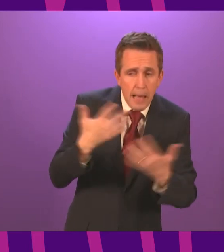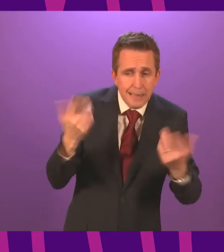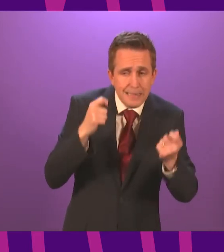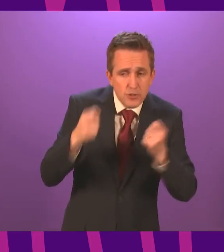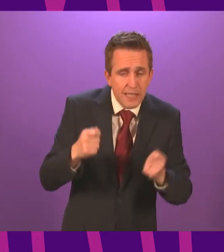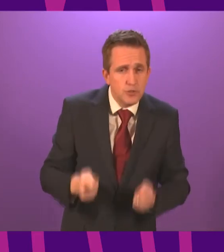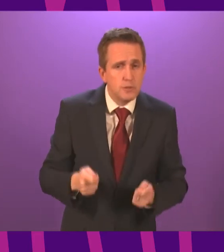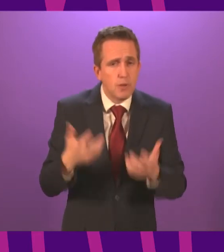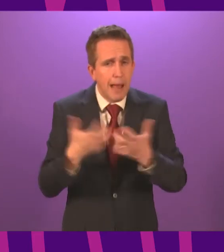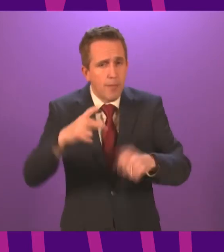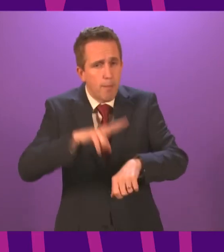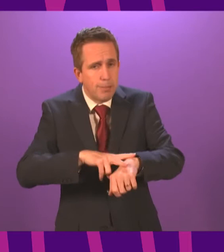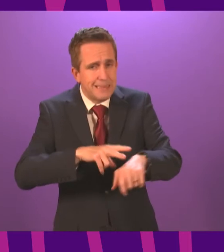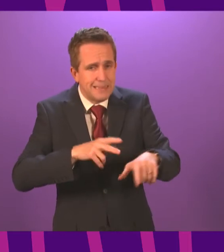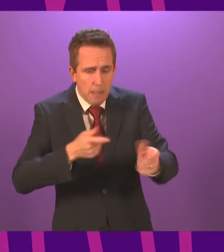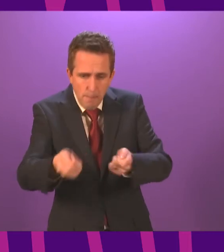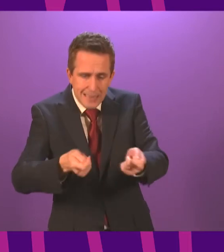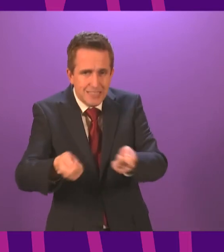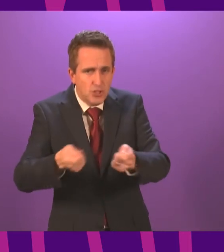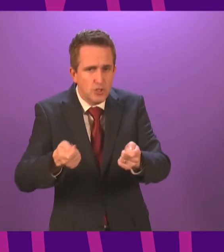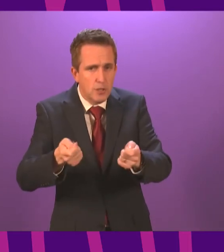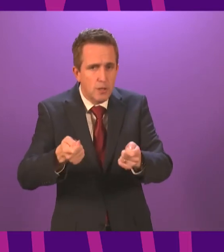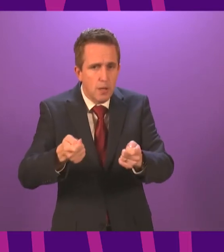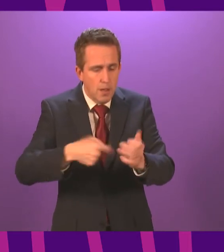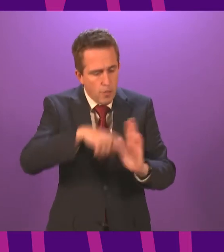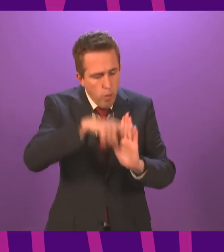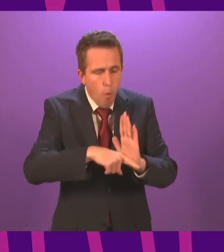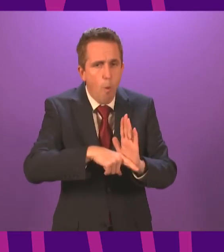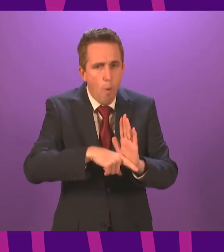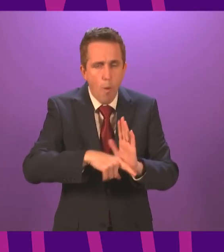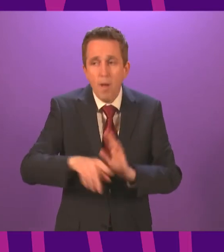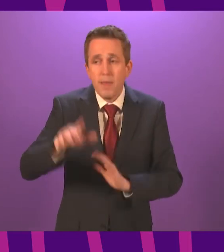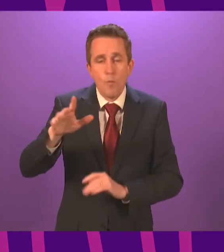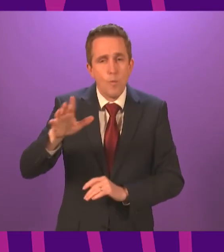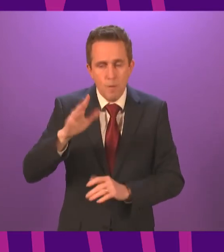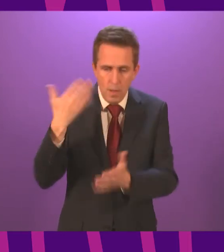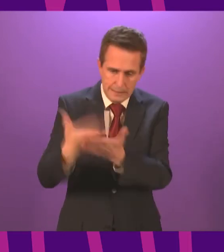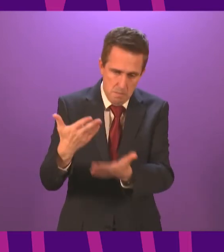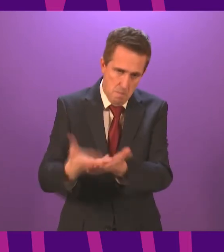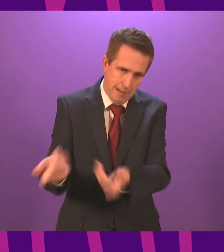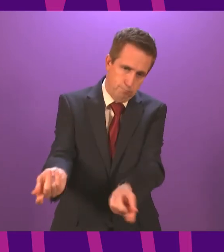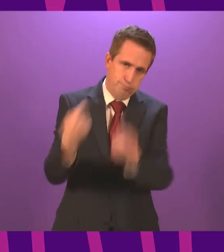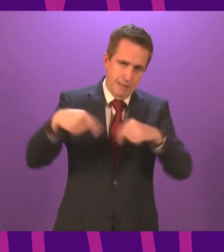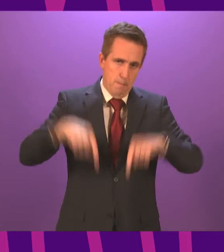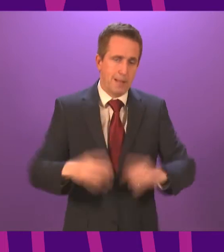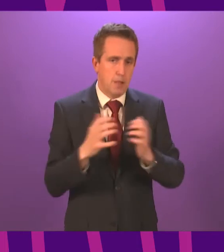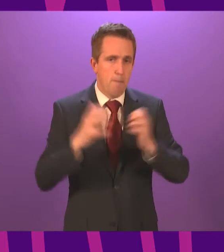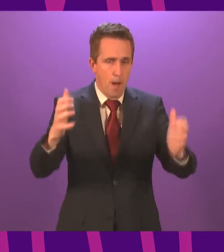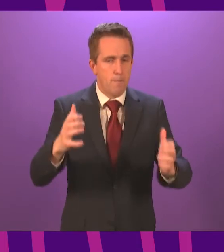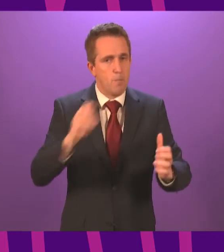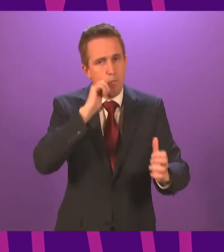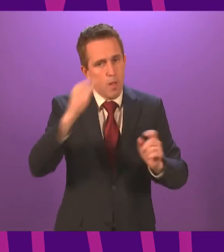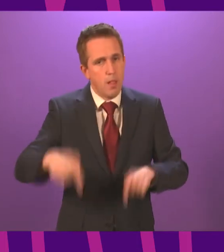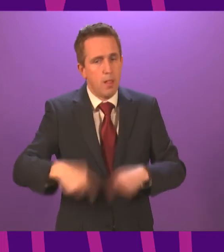operational delivery, then we will insist with immediacy that these regulations be brought back to this chamber and repealed. And I conclude by